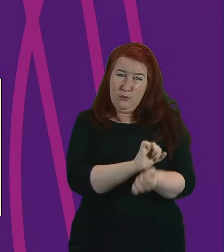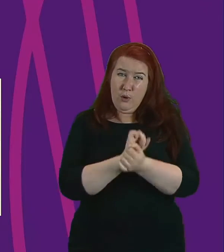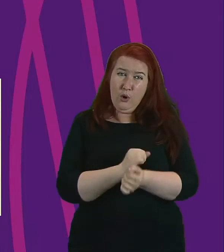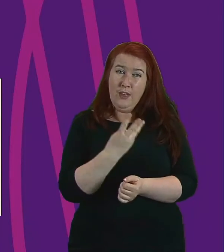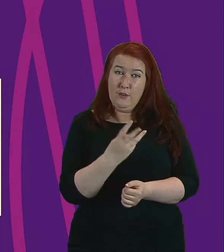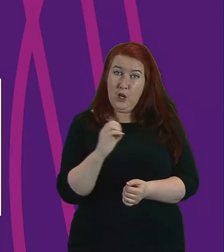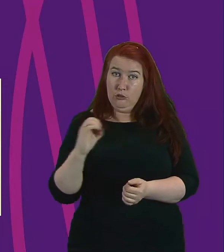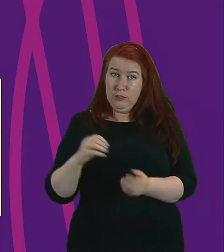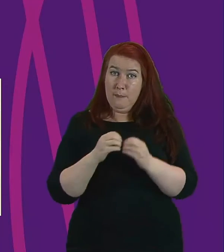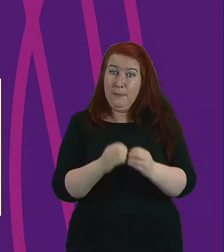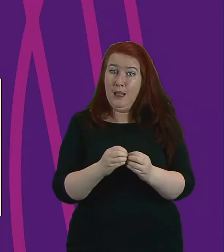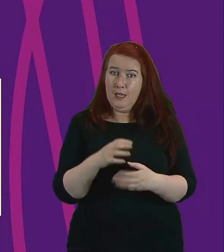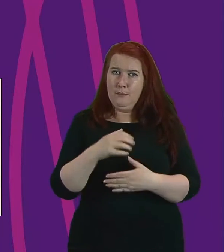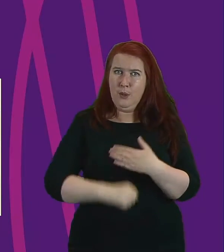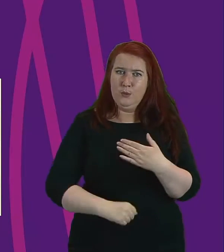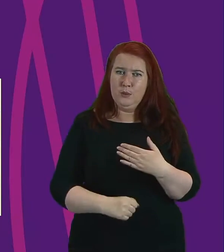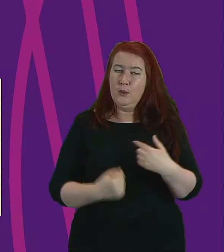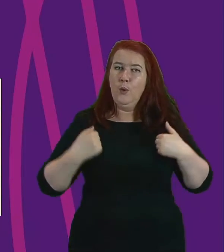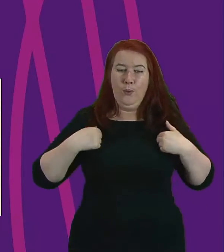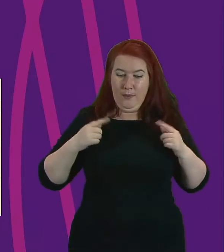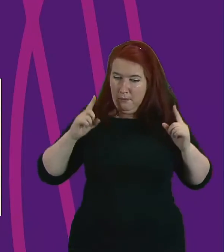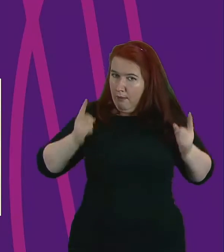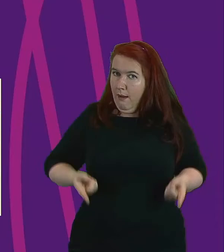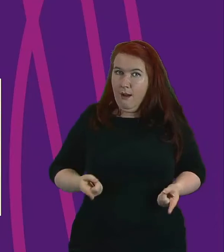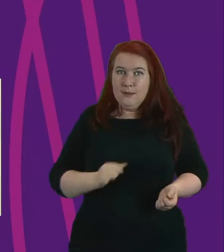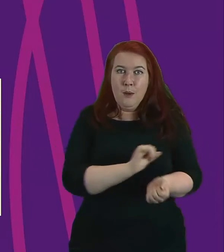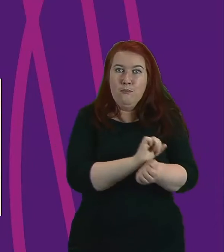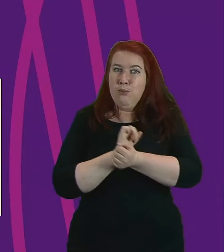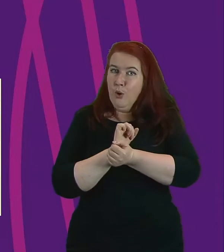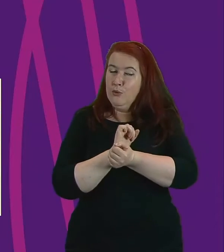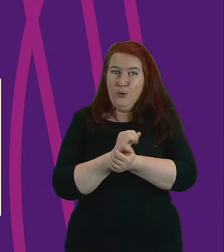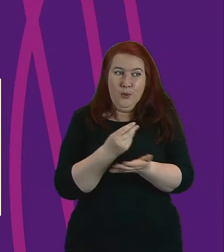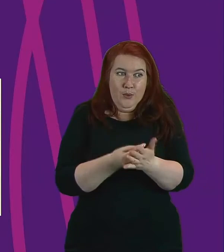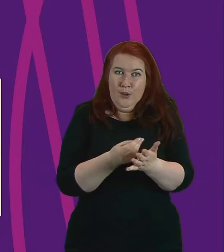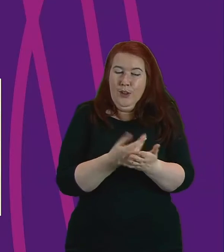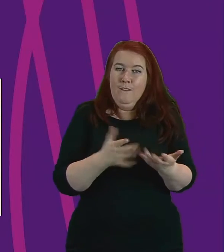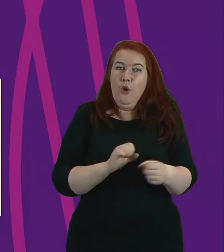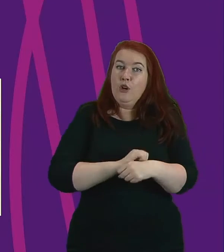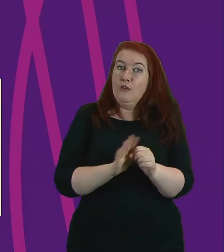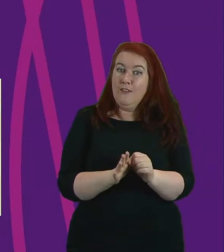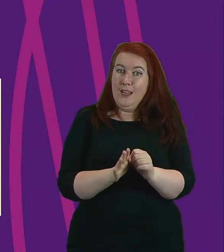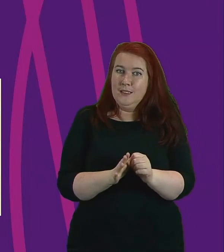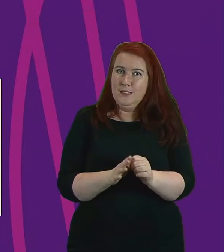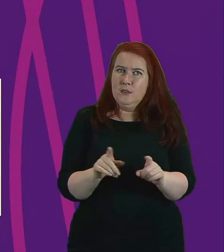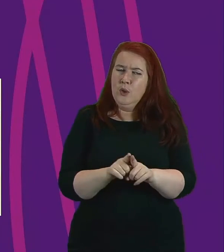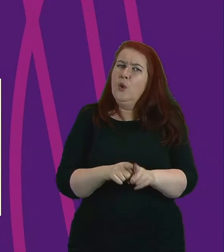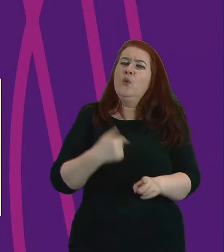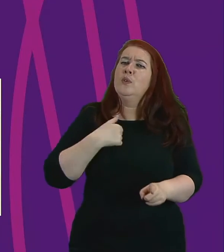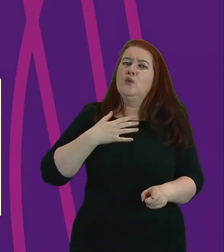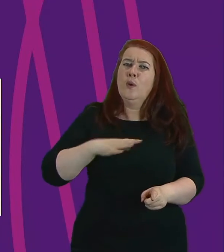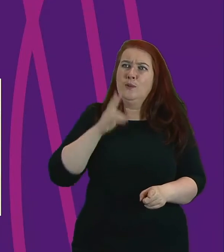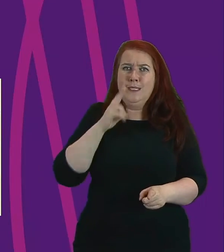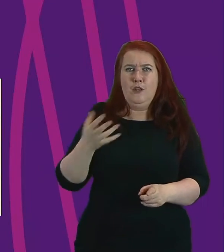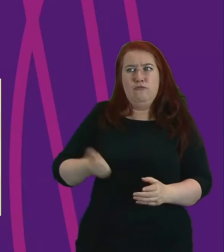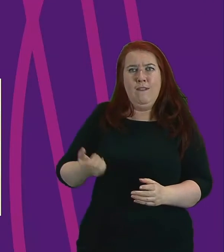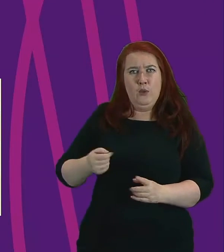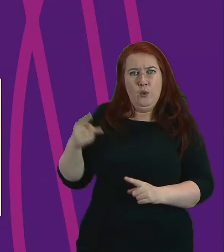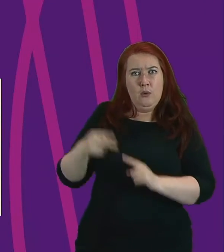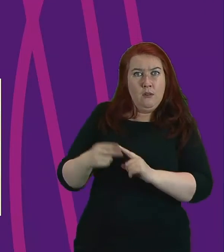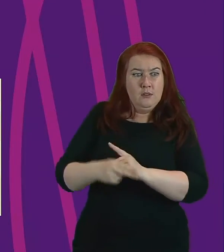This government cannot borrow revenue for coronavirus, and neither do we want to see revenue cuts in areas